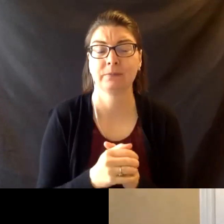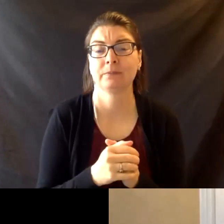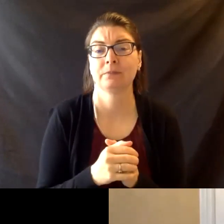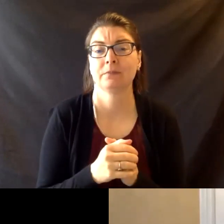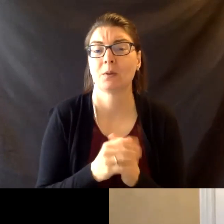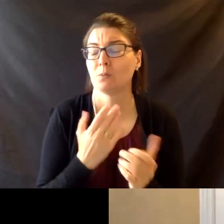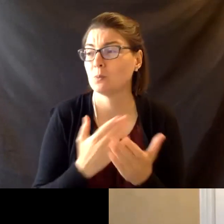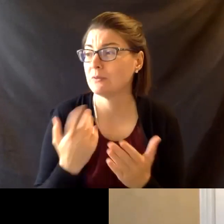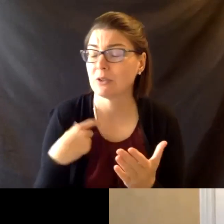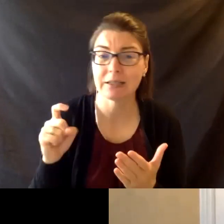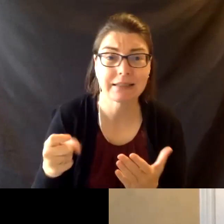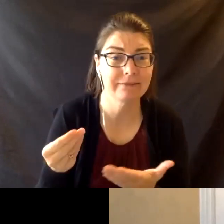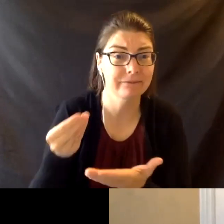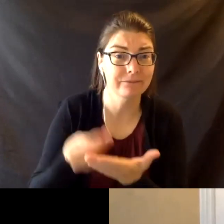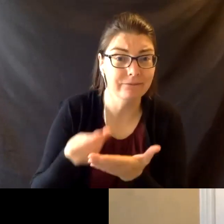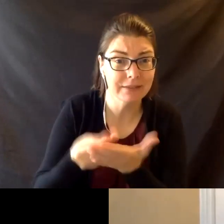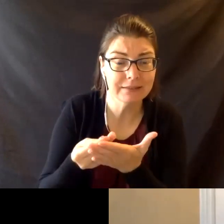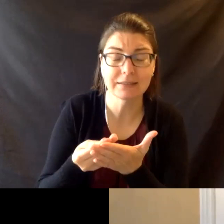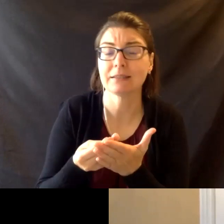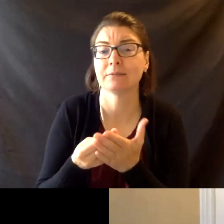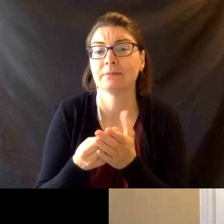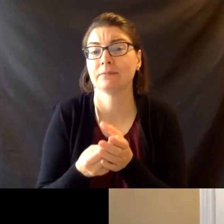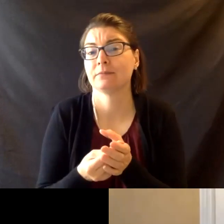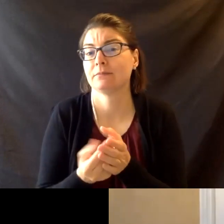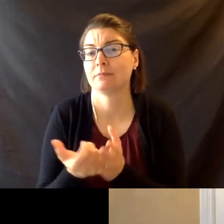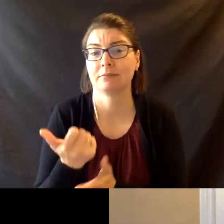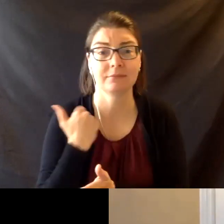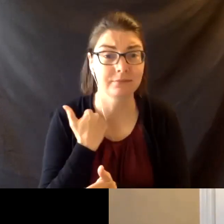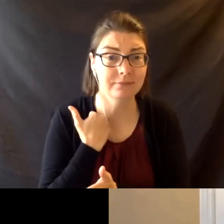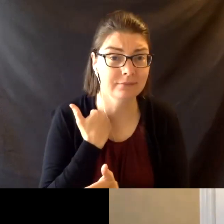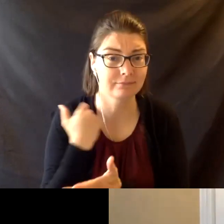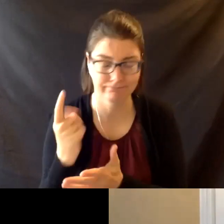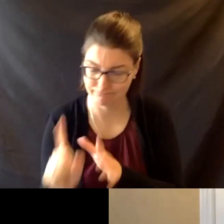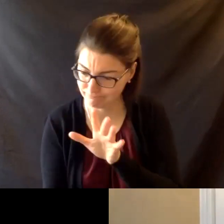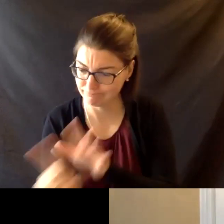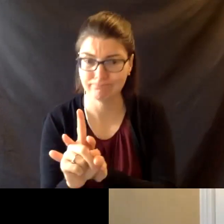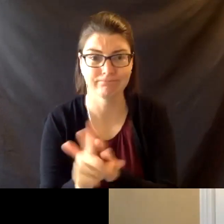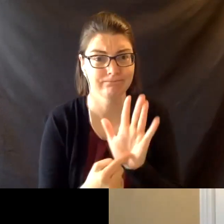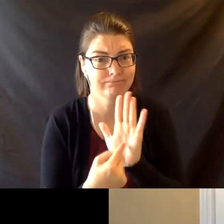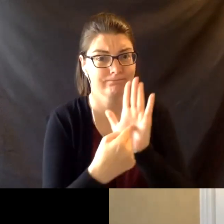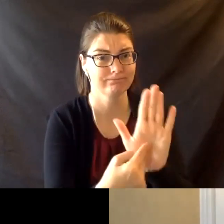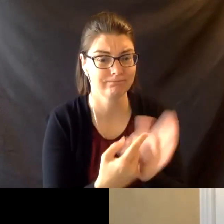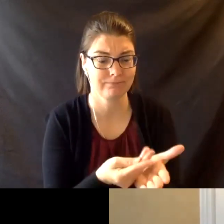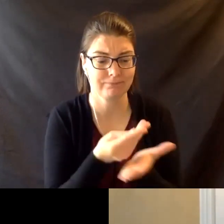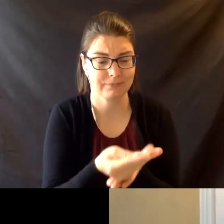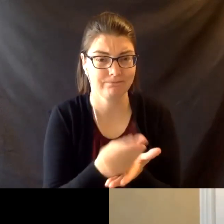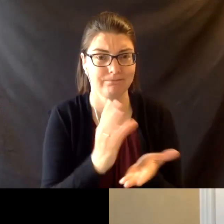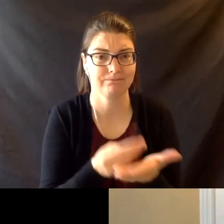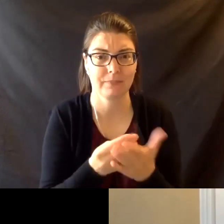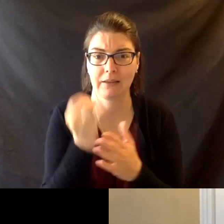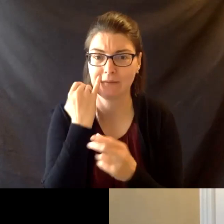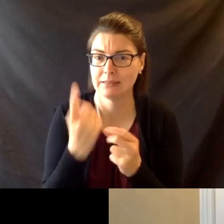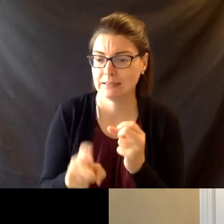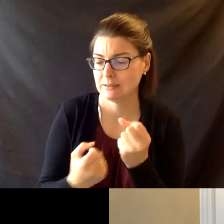needed funding to do a project, Canada has come through. Whenever I needed support from